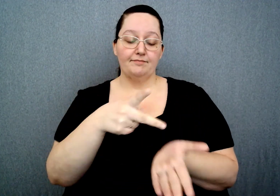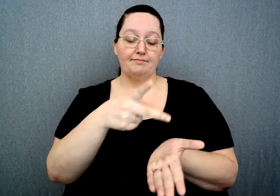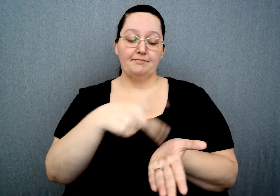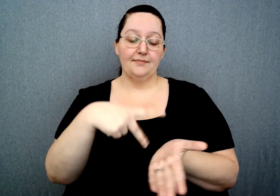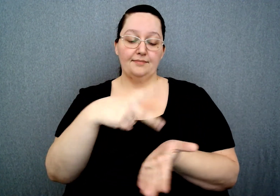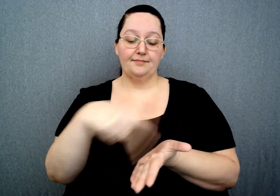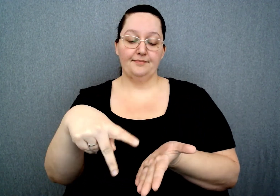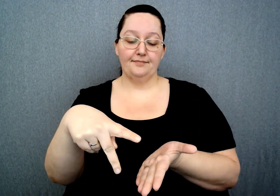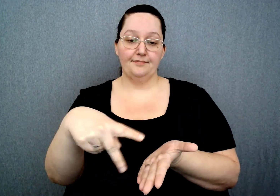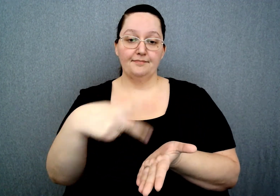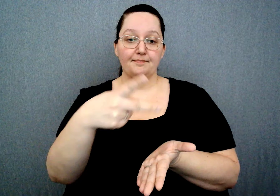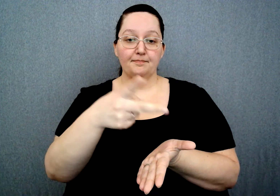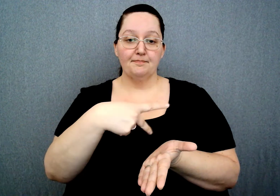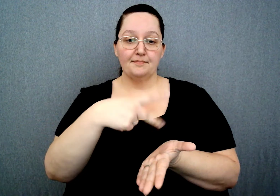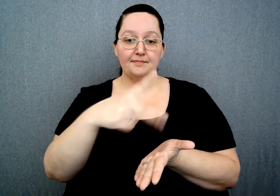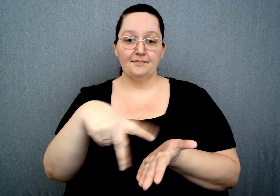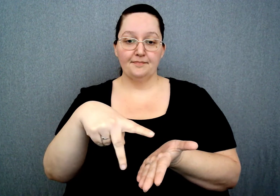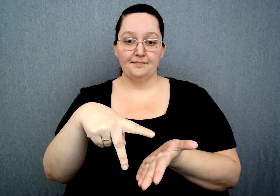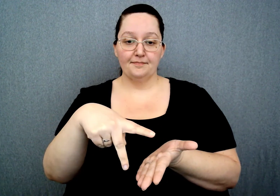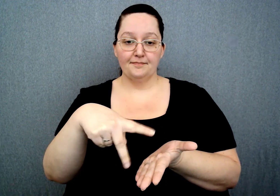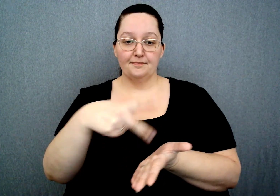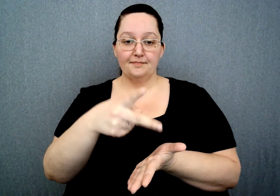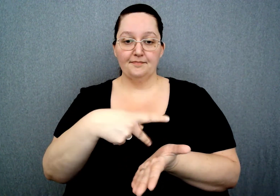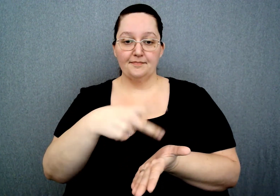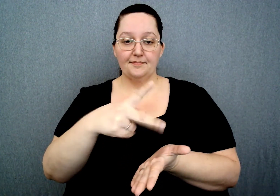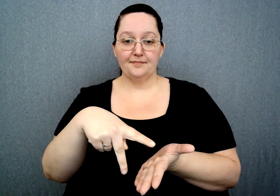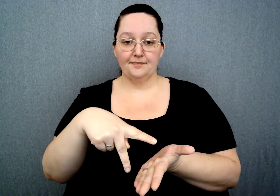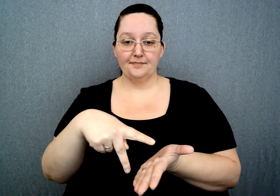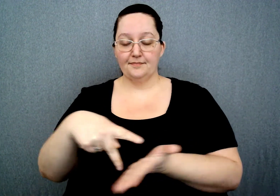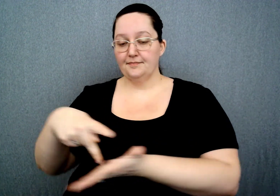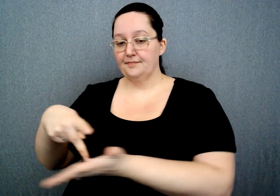Next, I've seen pizza, as if you're slicing with a P.